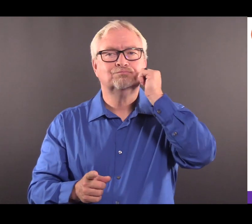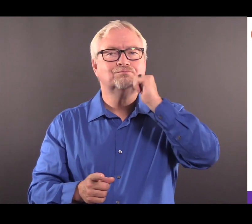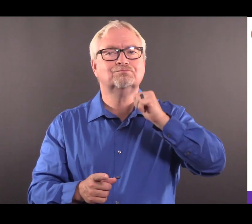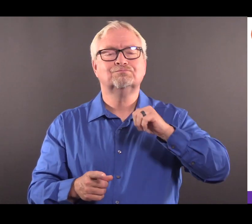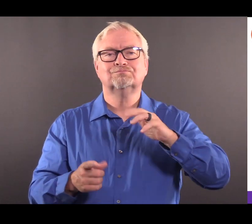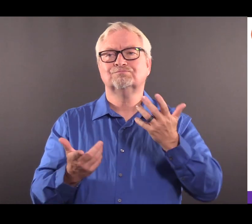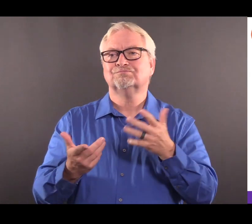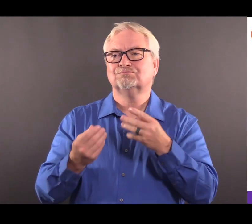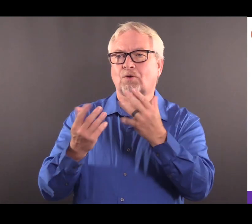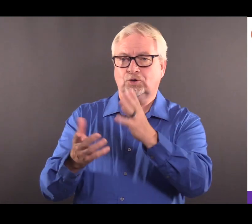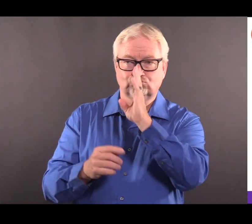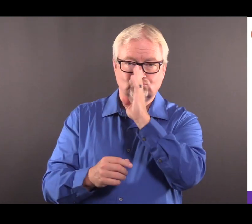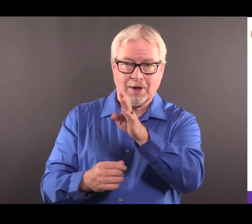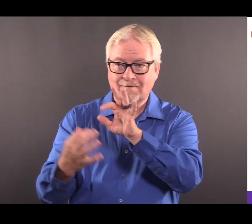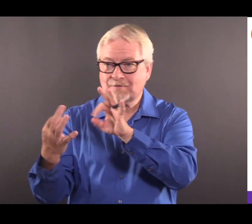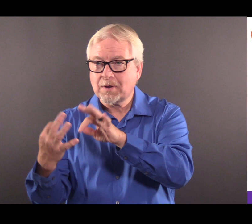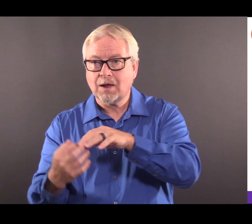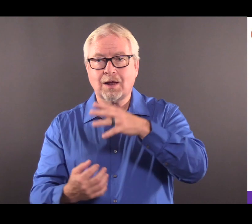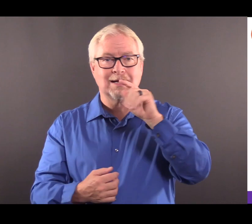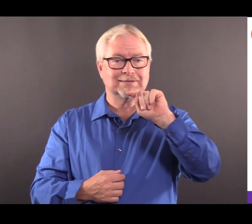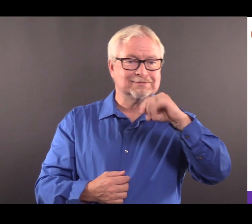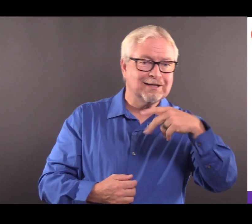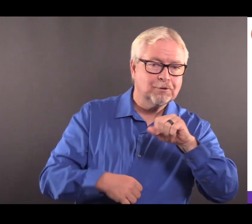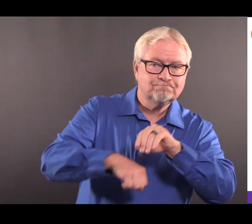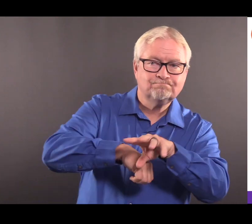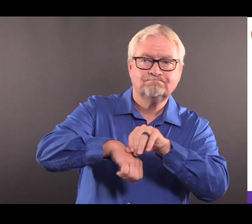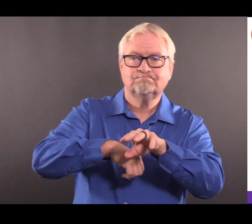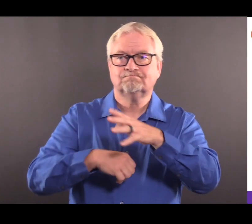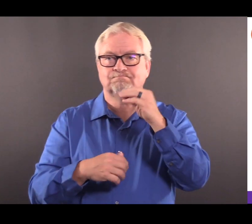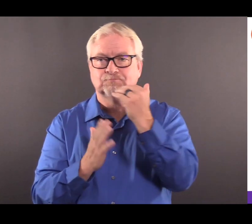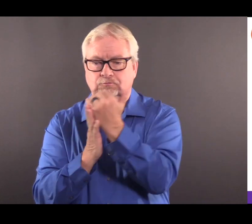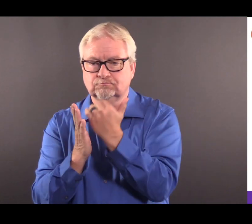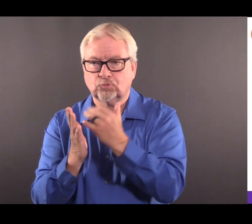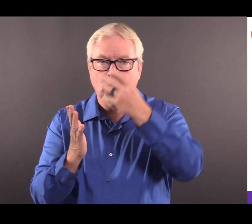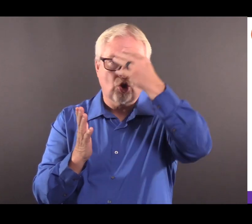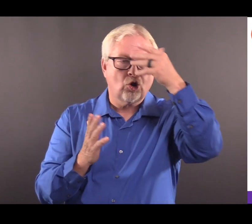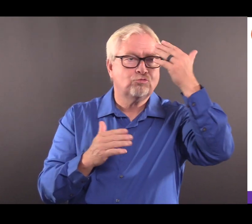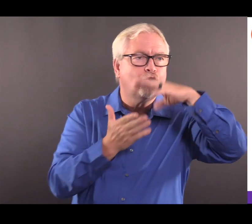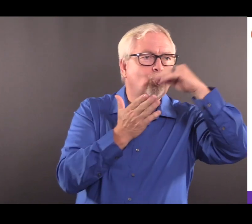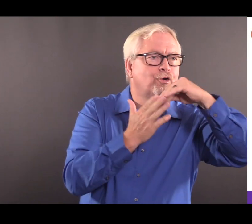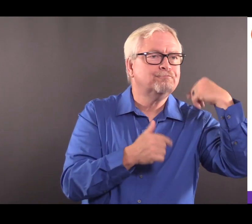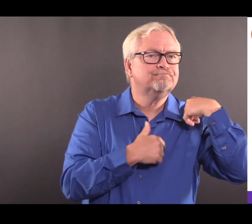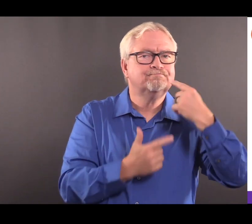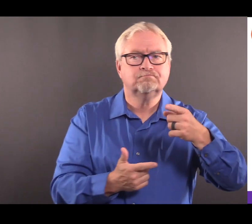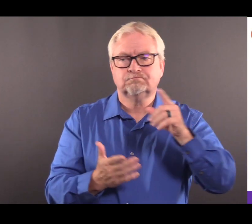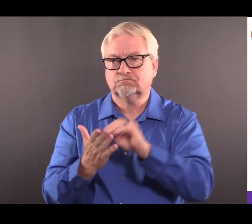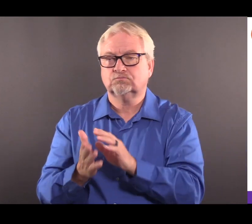practical experience and can provide candid feedback, tips, and lessons learned.